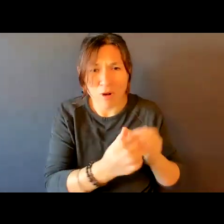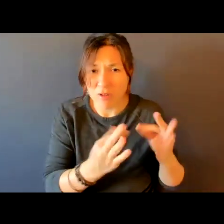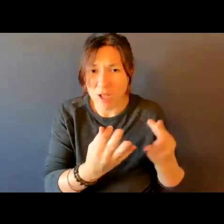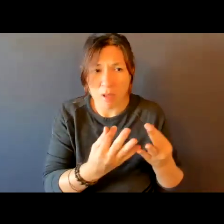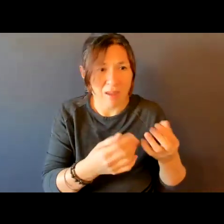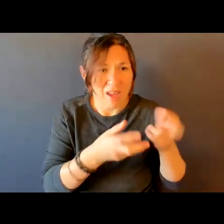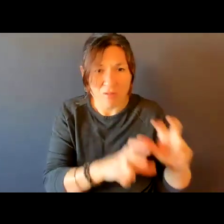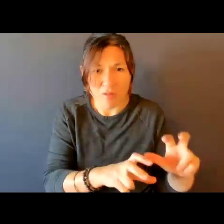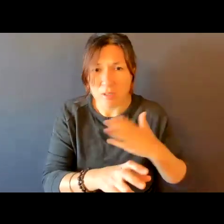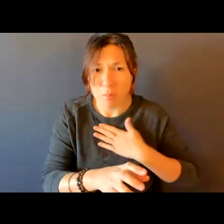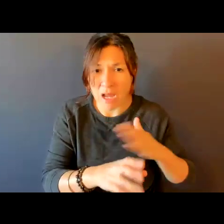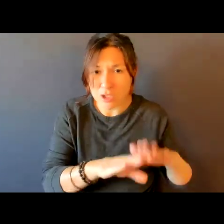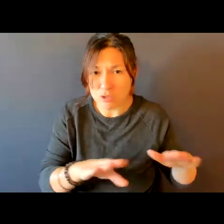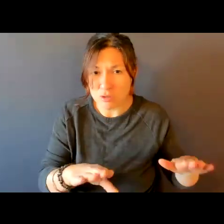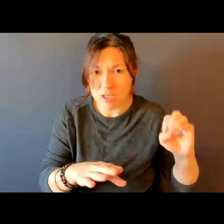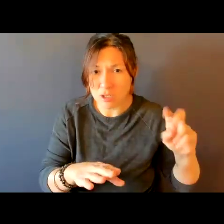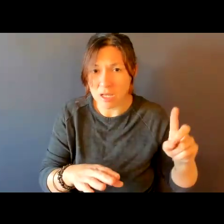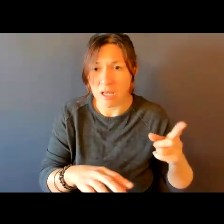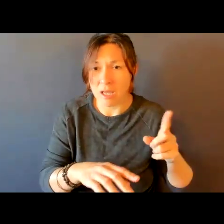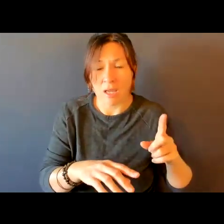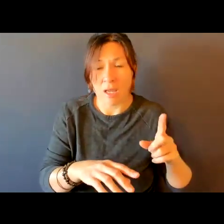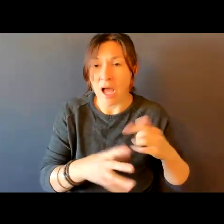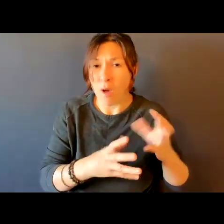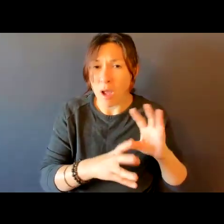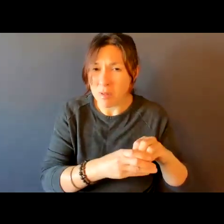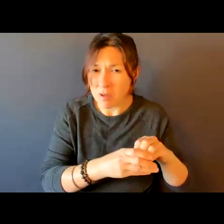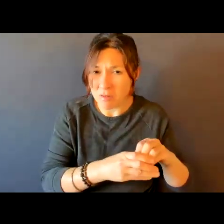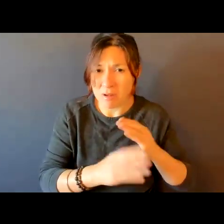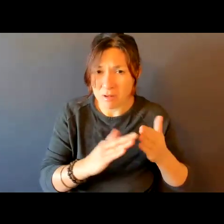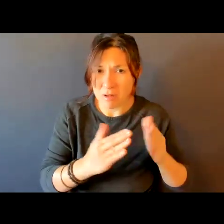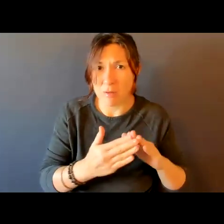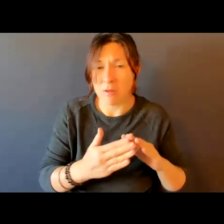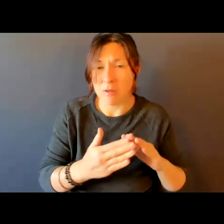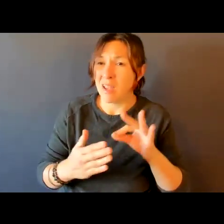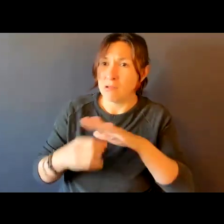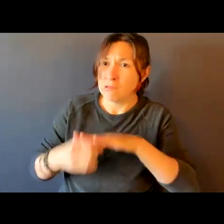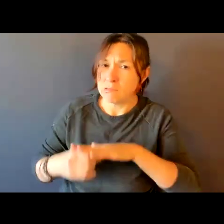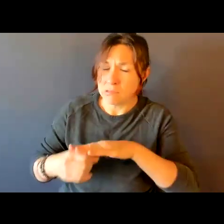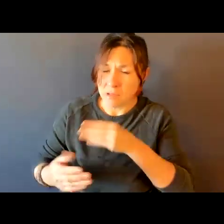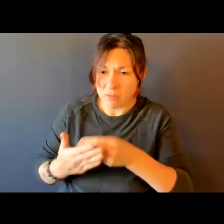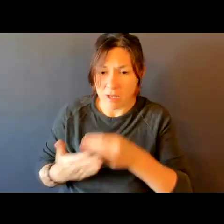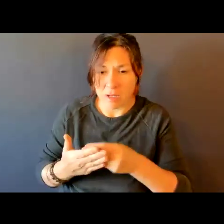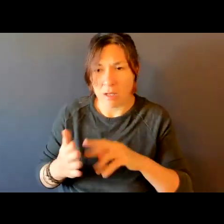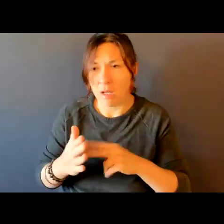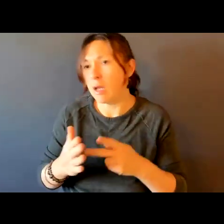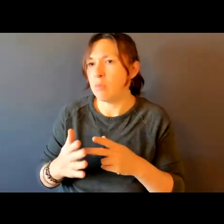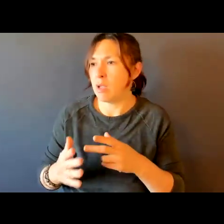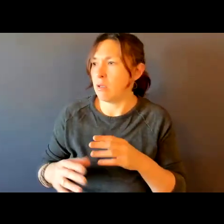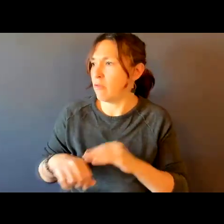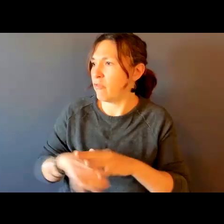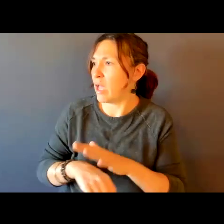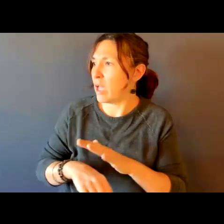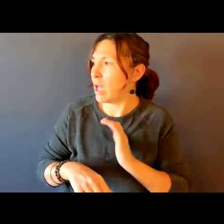education, and contribute to their community. Financial stress undermines our well-being, potentially impacting our teaching effectiveness